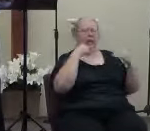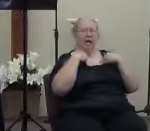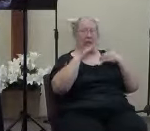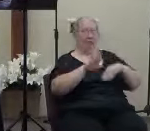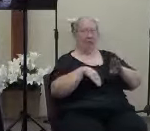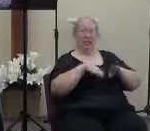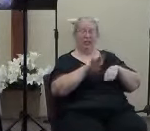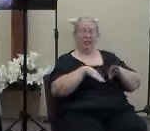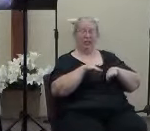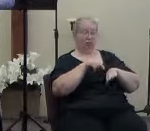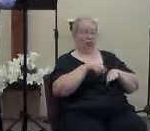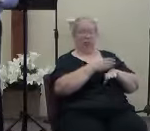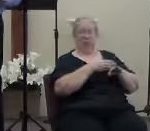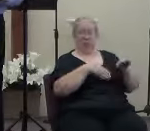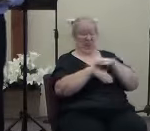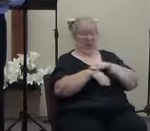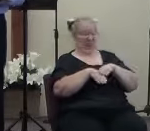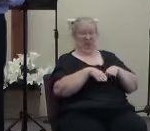walk away and do our own little thing.